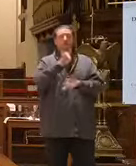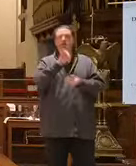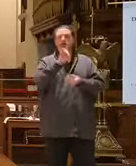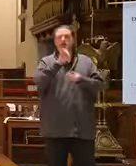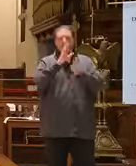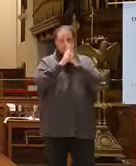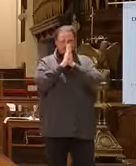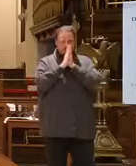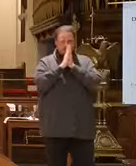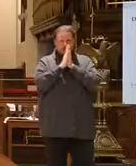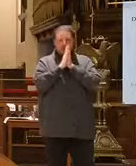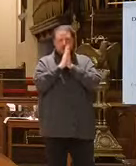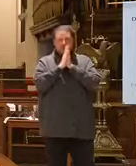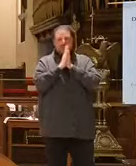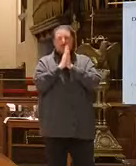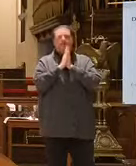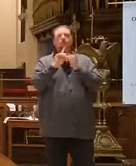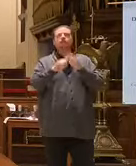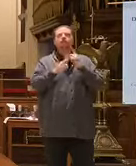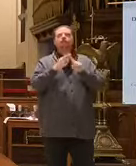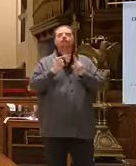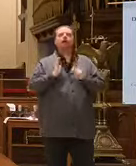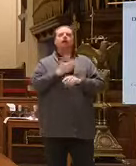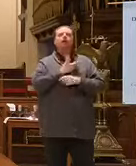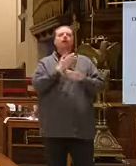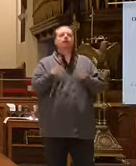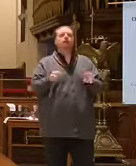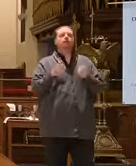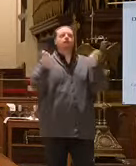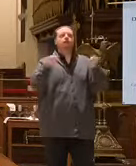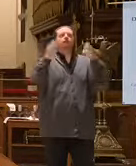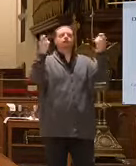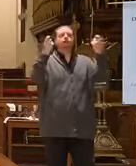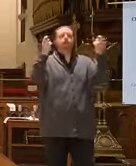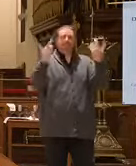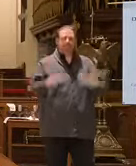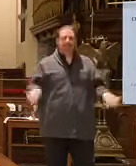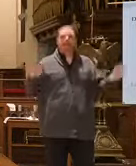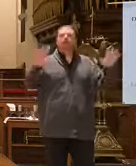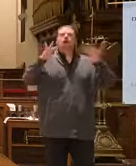Spirit. Amen. My friends, our celebration is ended. Let us